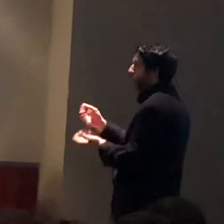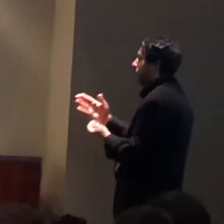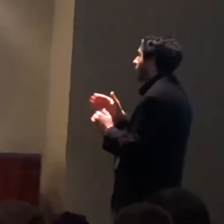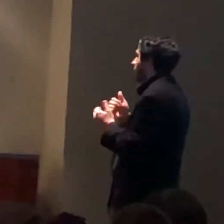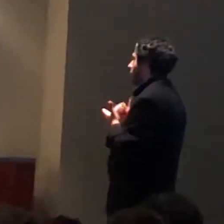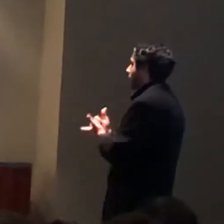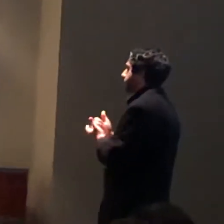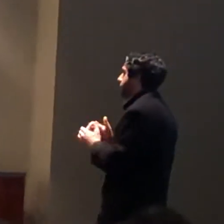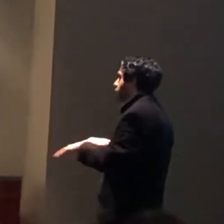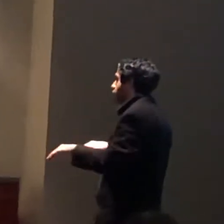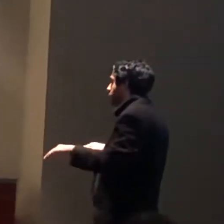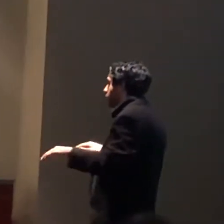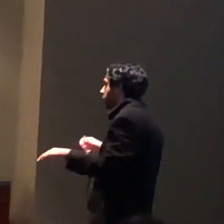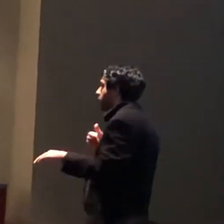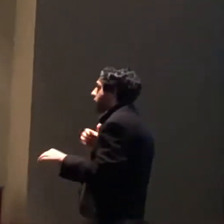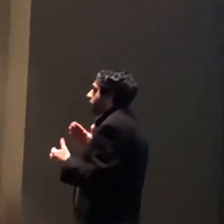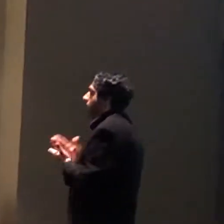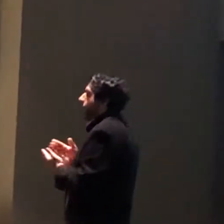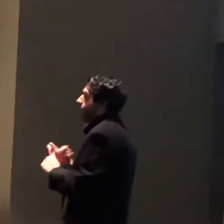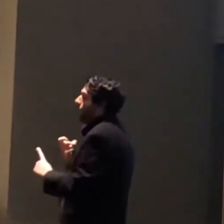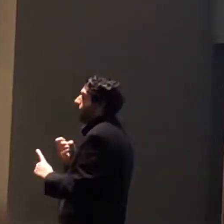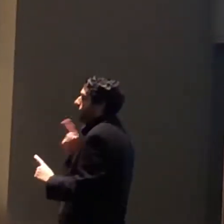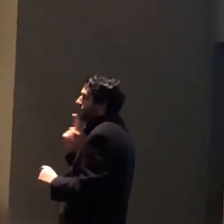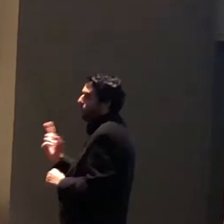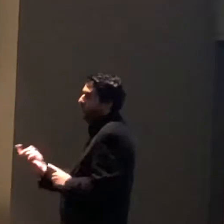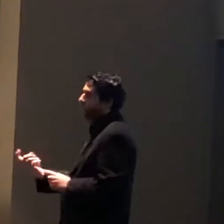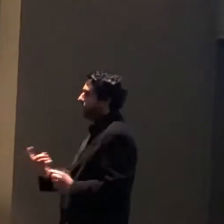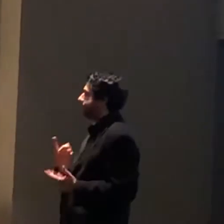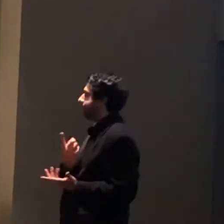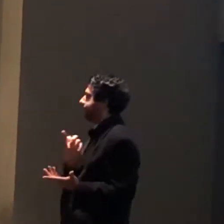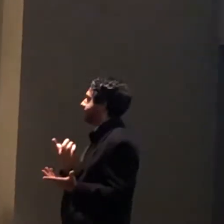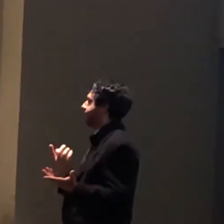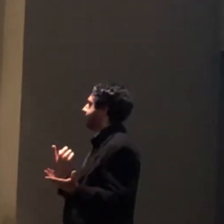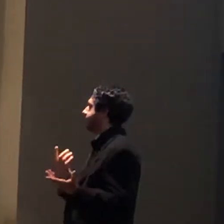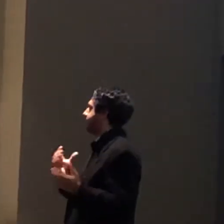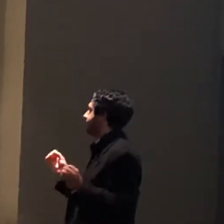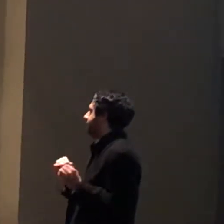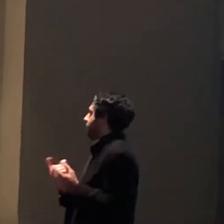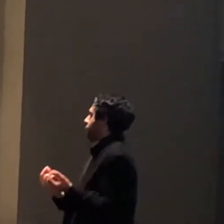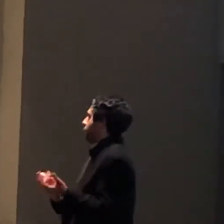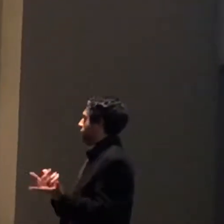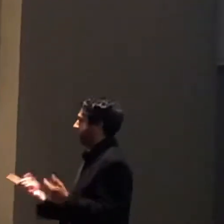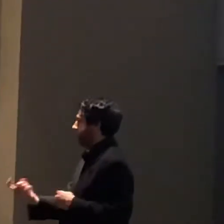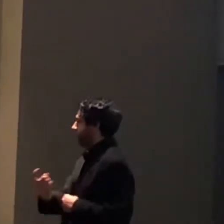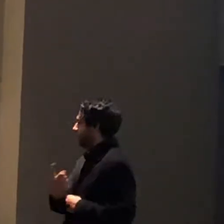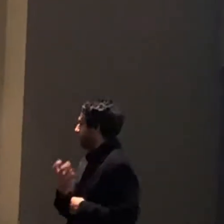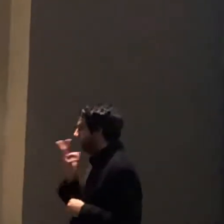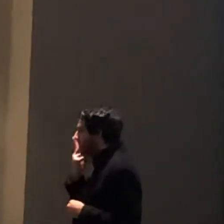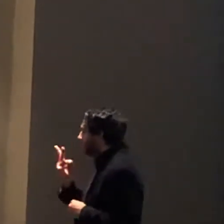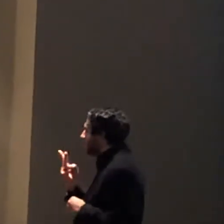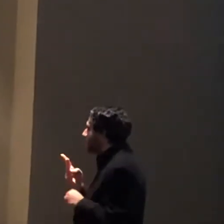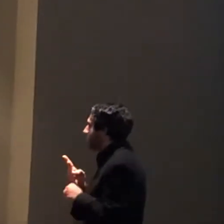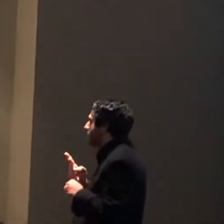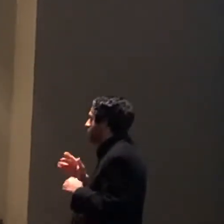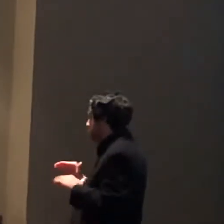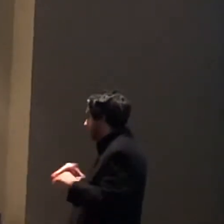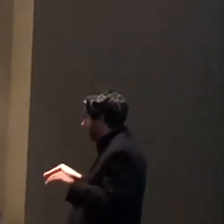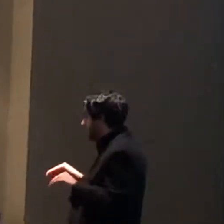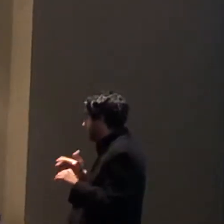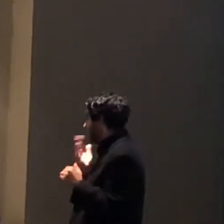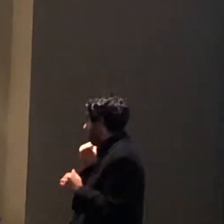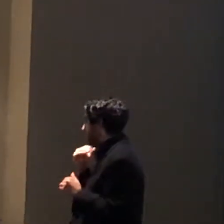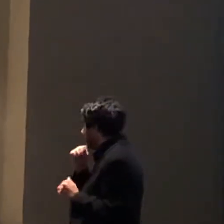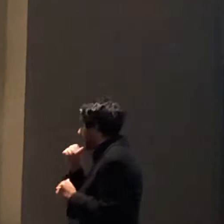children and stop them from wandering around aimlessly. Have you ever seen a child who just could not get engaged